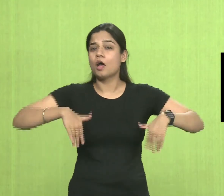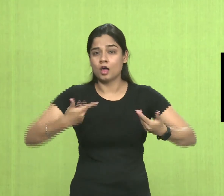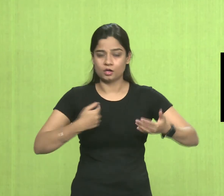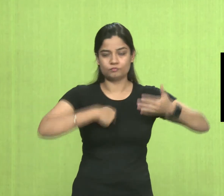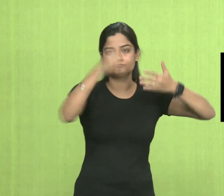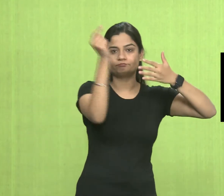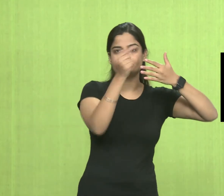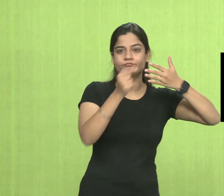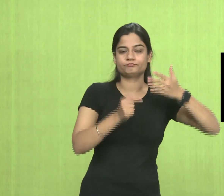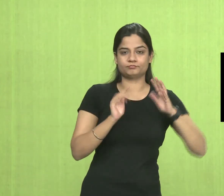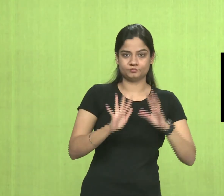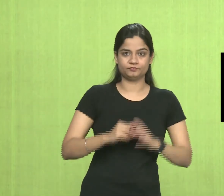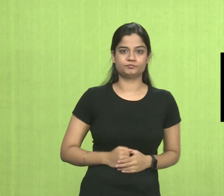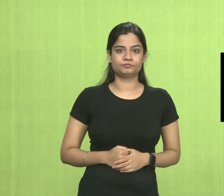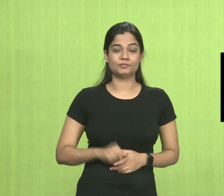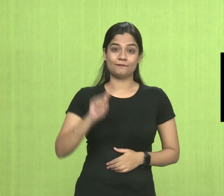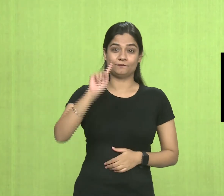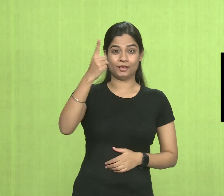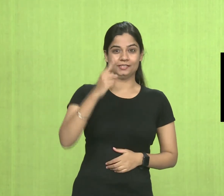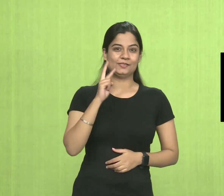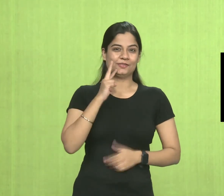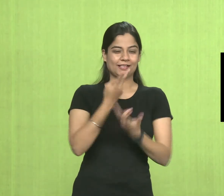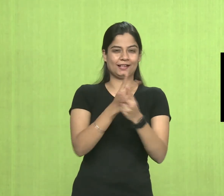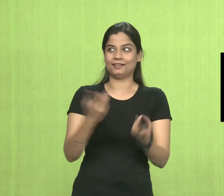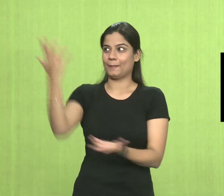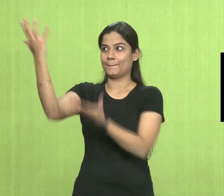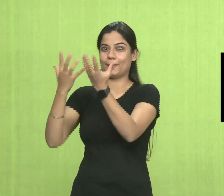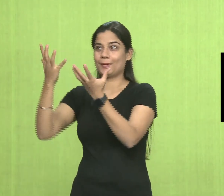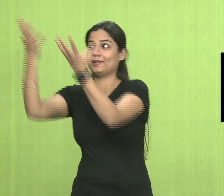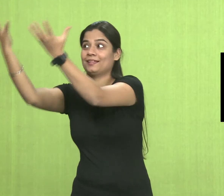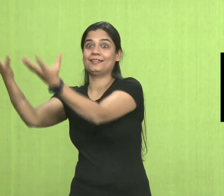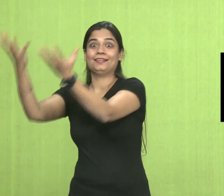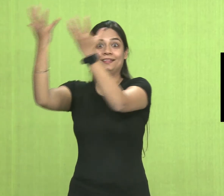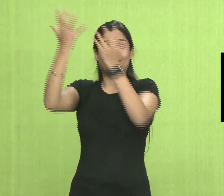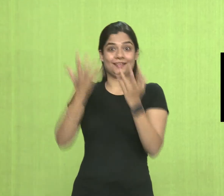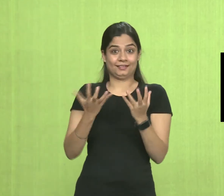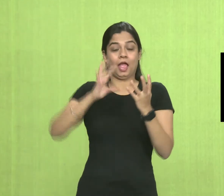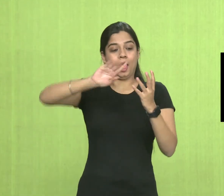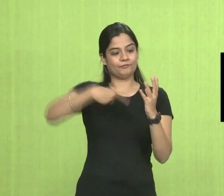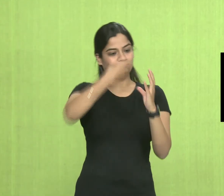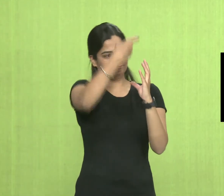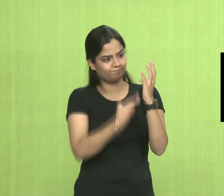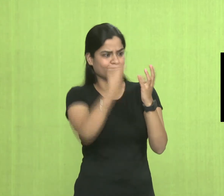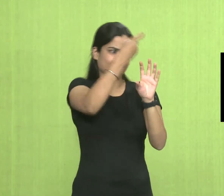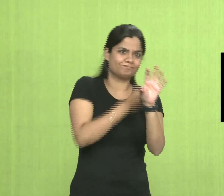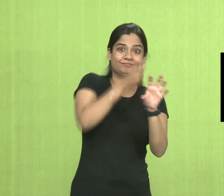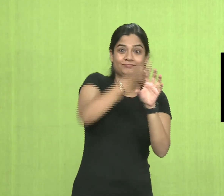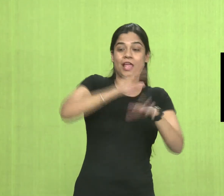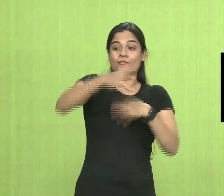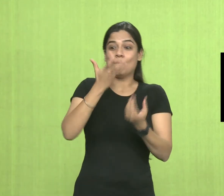cooking? So we have to remember certain things about vegetables. For vegetables, when you are buying the vegetables, after you've bought them,